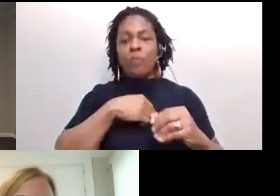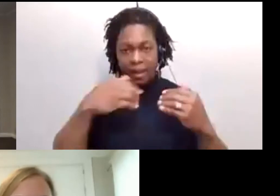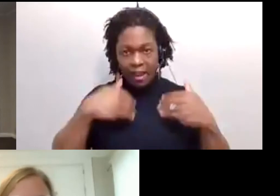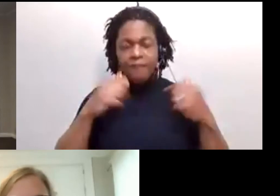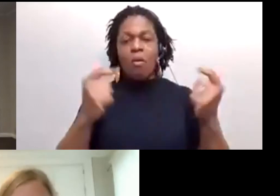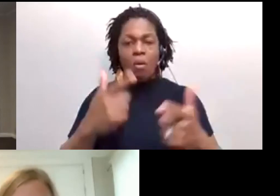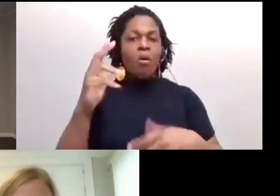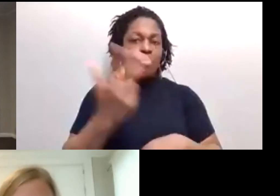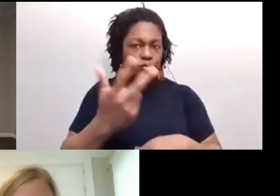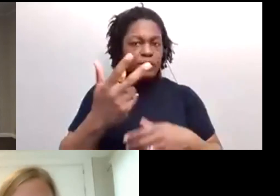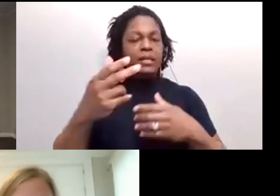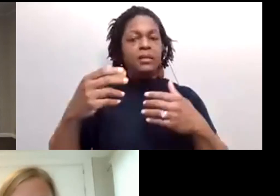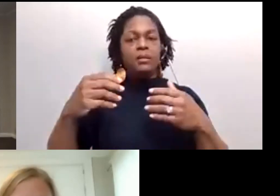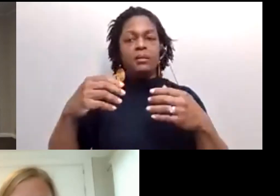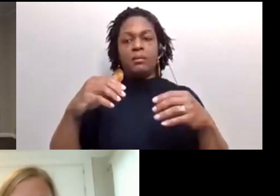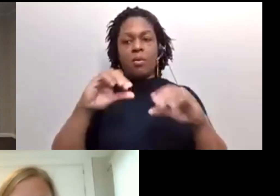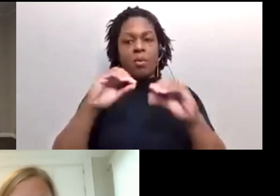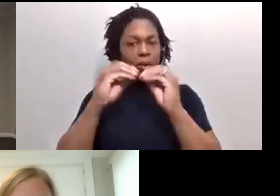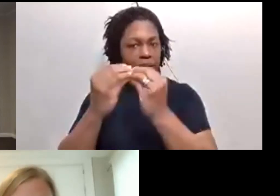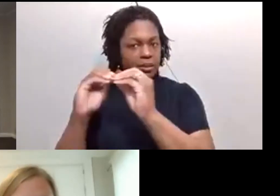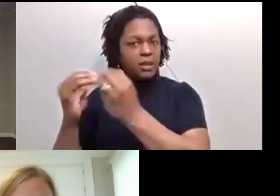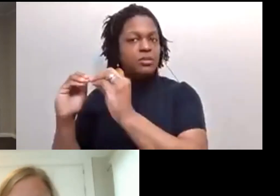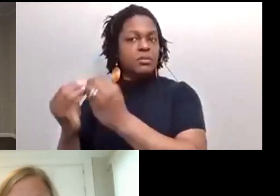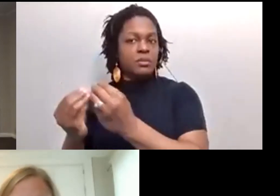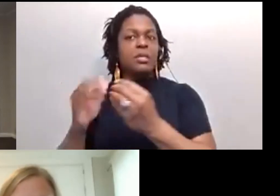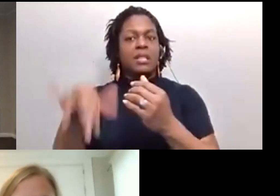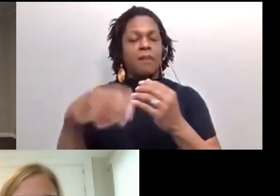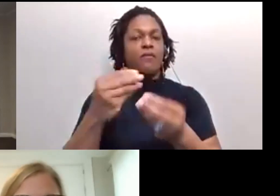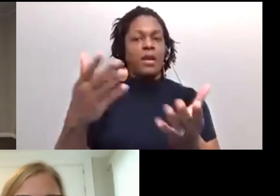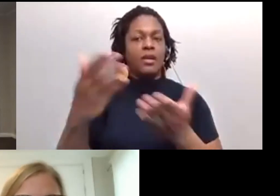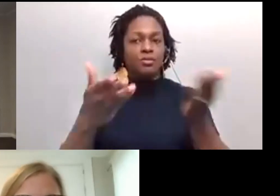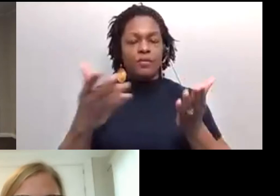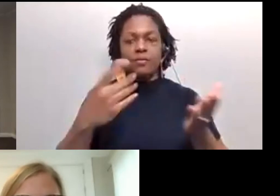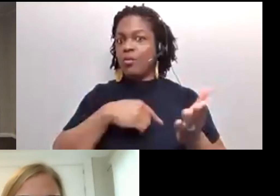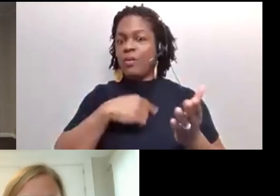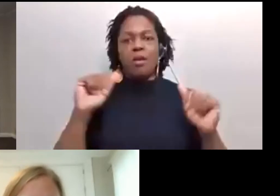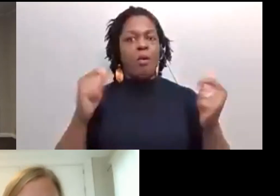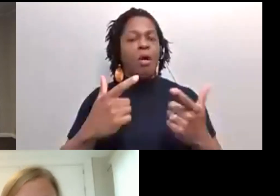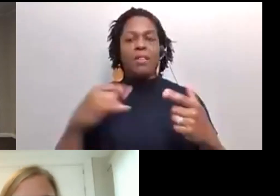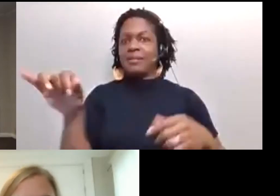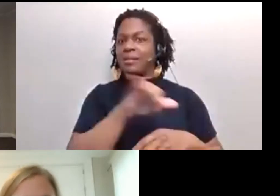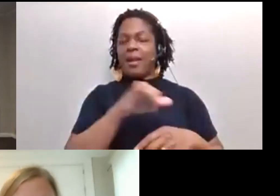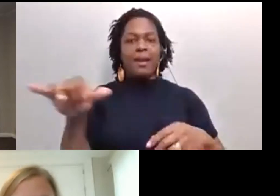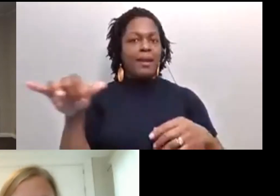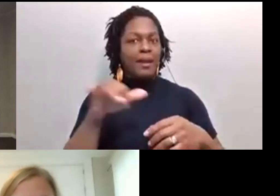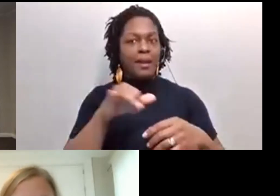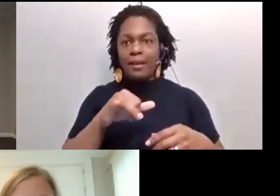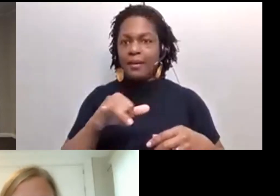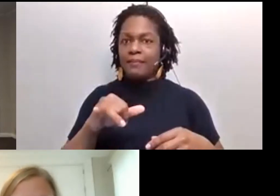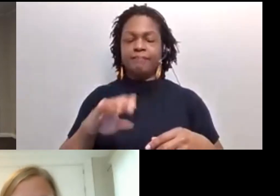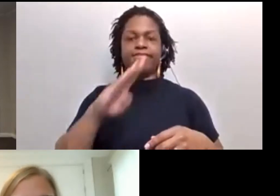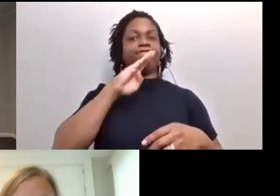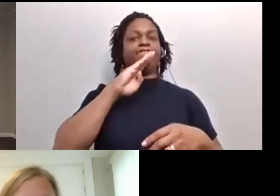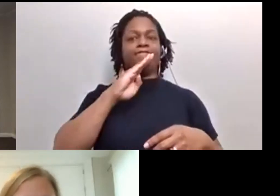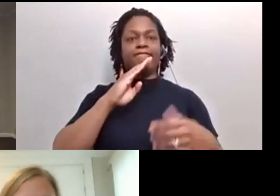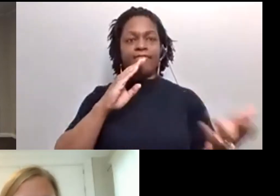services. And I mean, that we're all in the same predicament where you can't give some raises